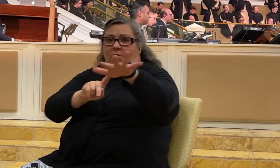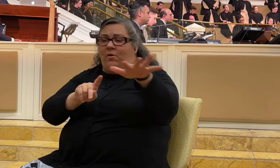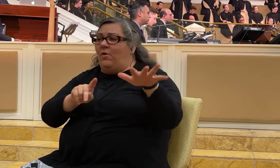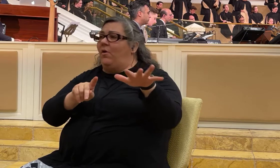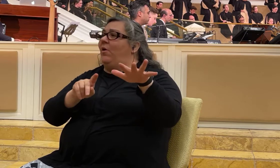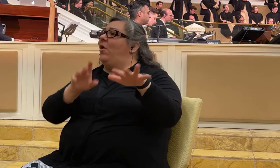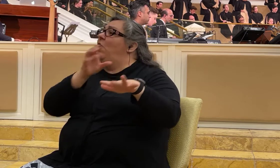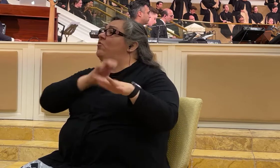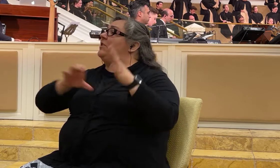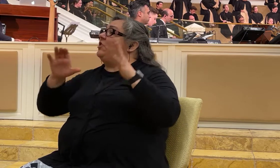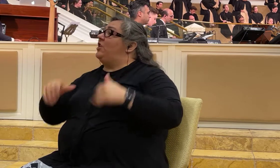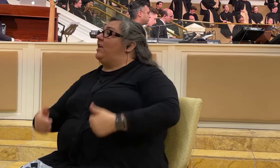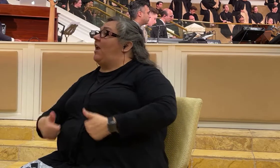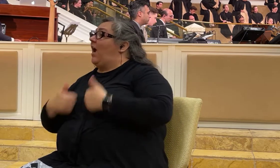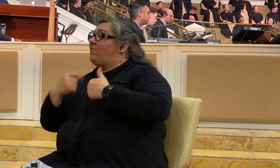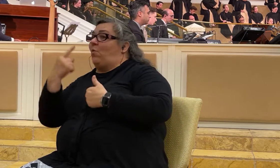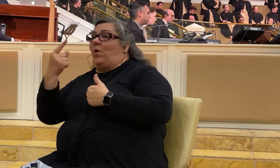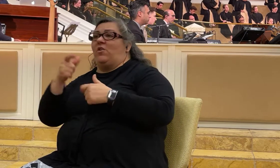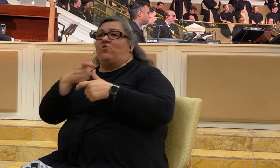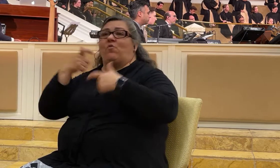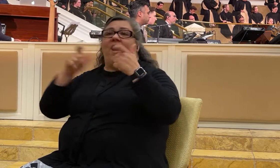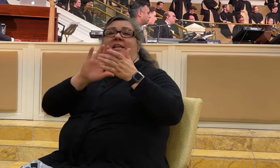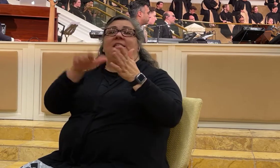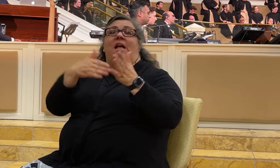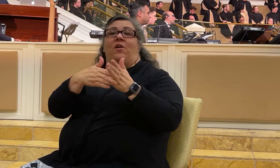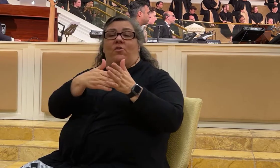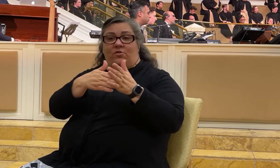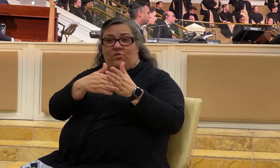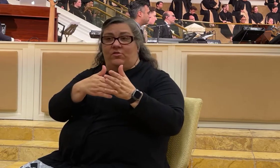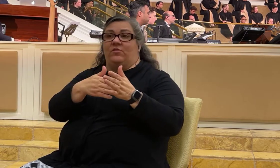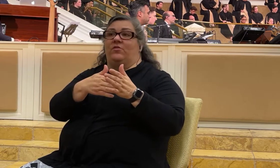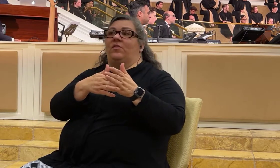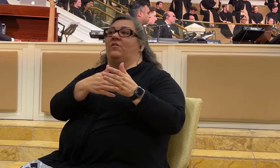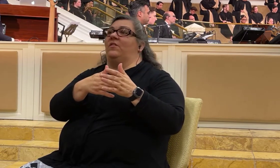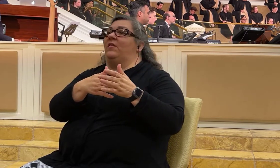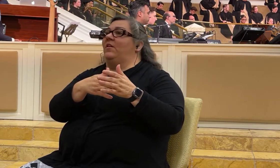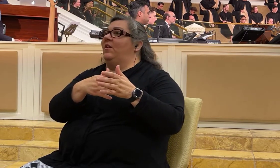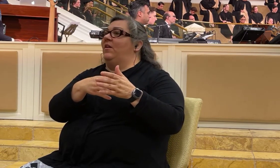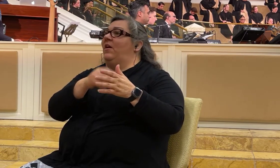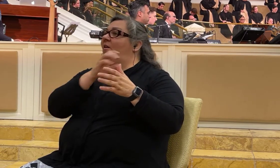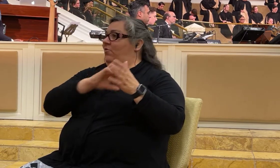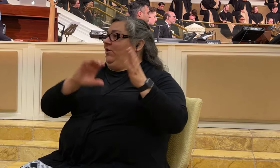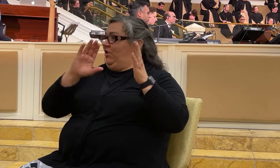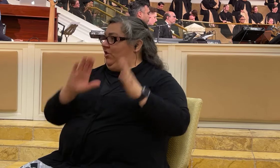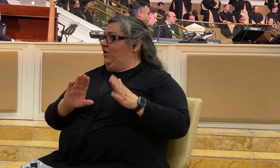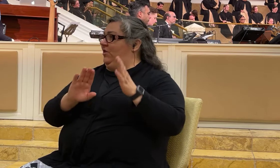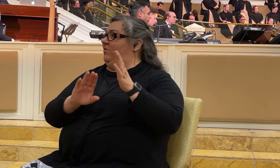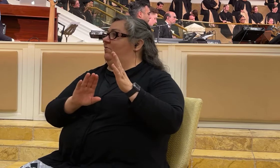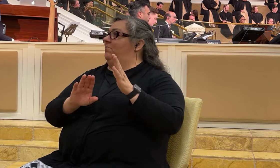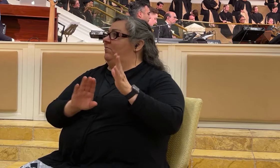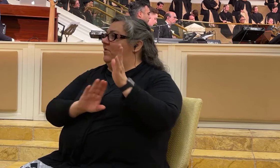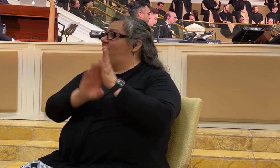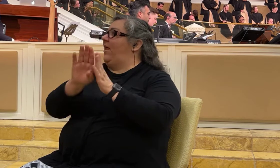in Christianity, one of the great centers, the two greatest centers of Christian